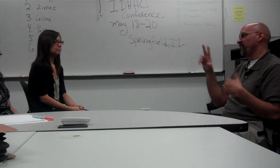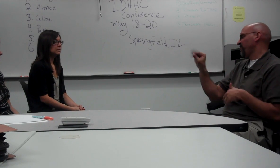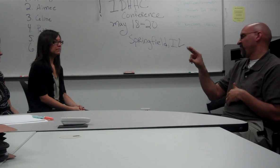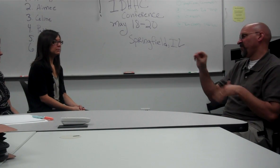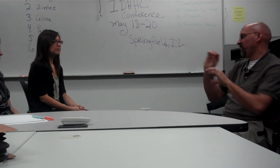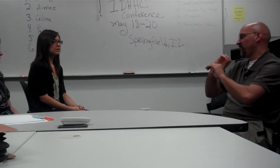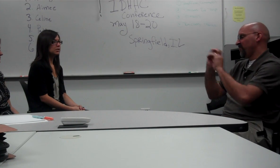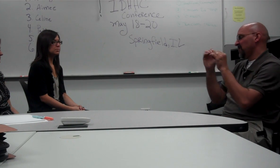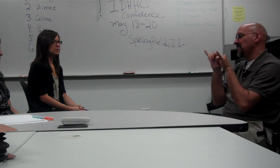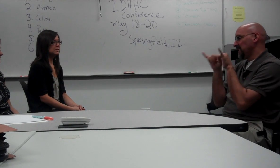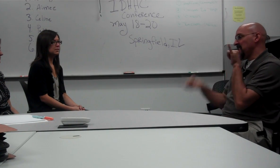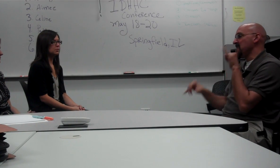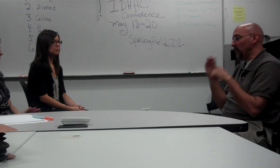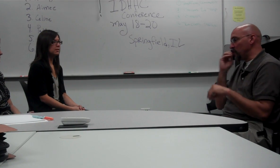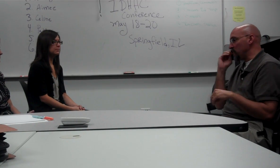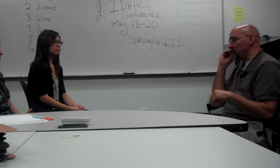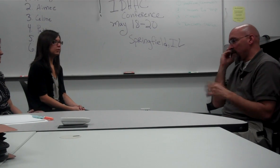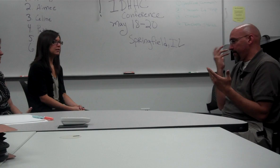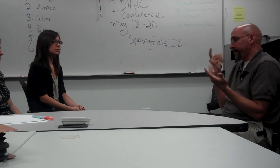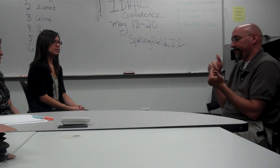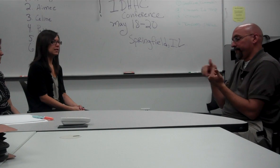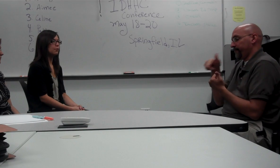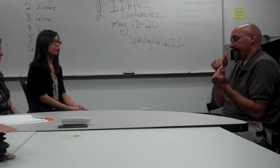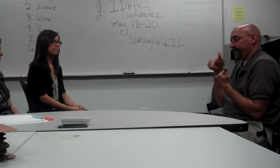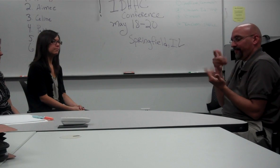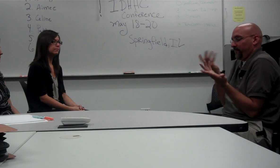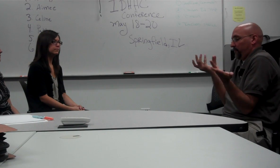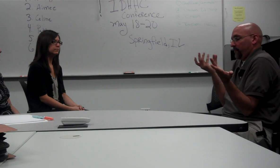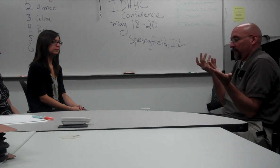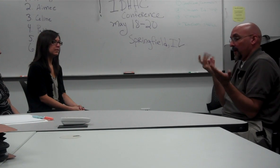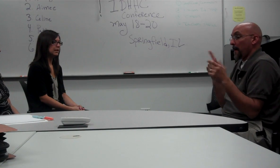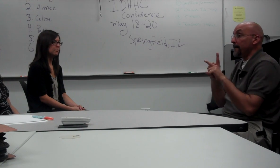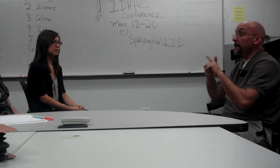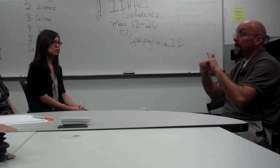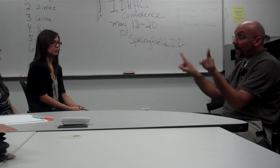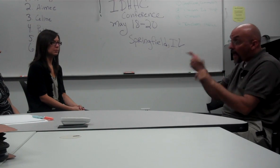My family vacation plans, no, we're going to just stay home, hang out with each other.